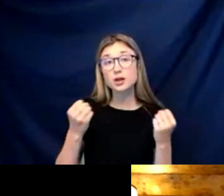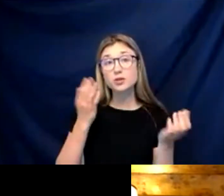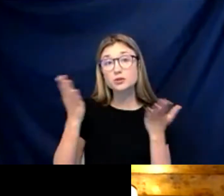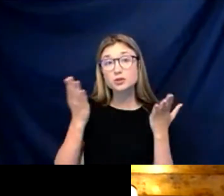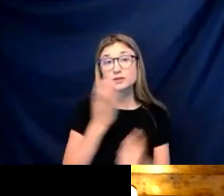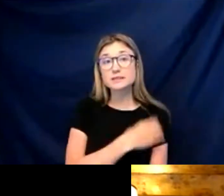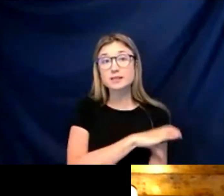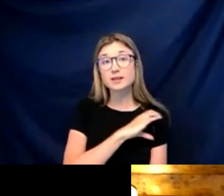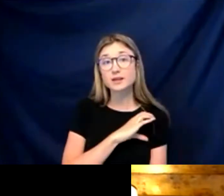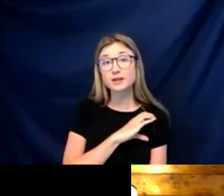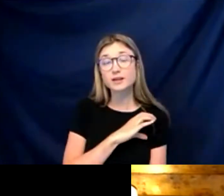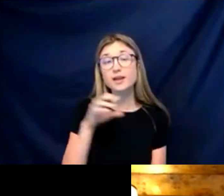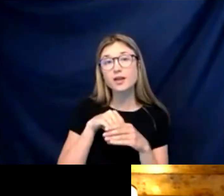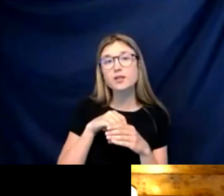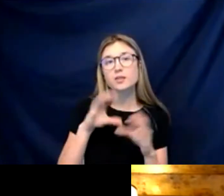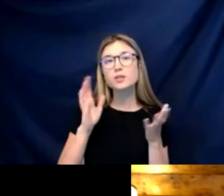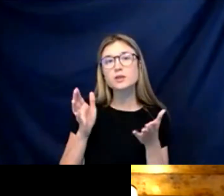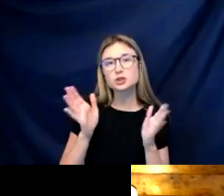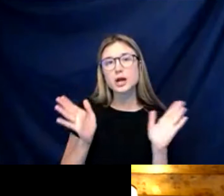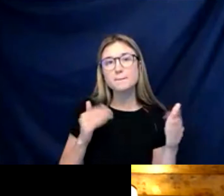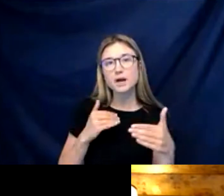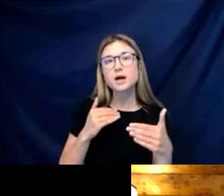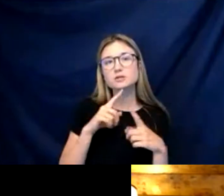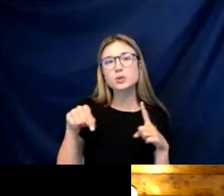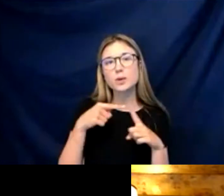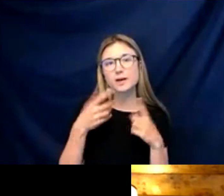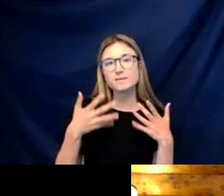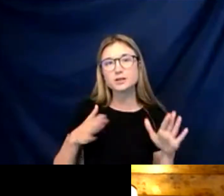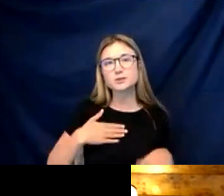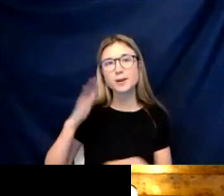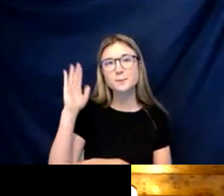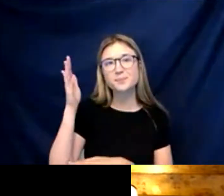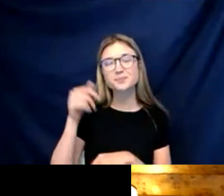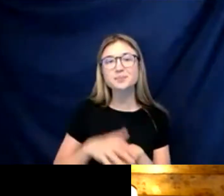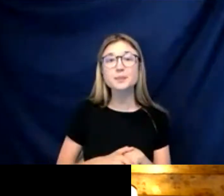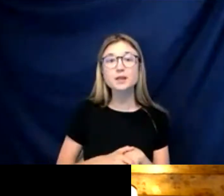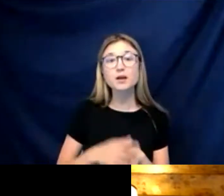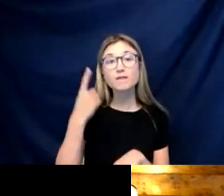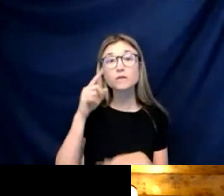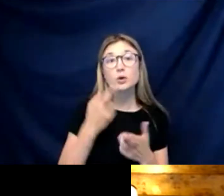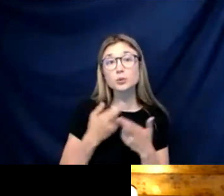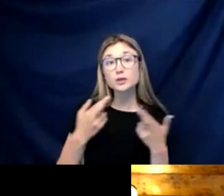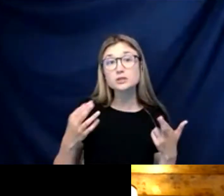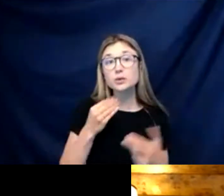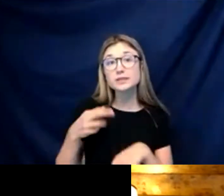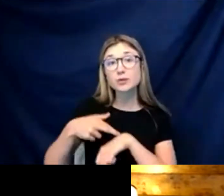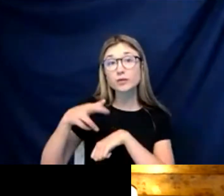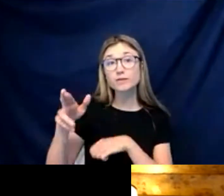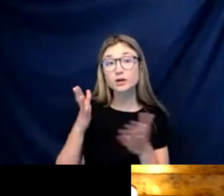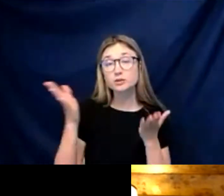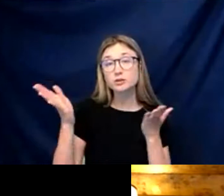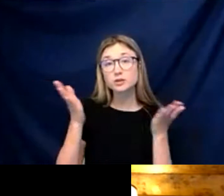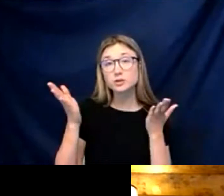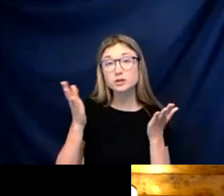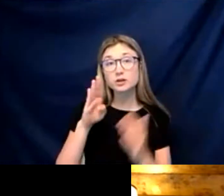the chat box when I'm finished. As far as resource and referral services, the Bureau of